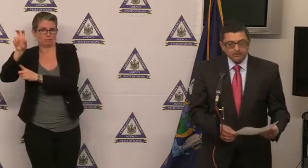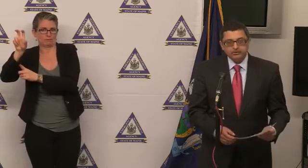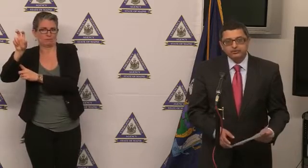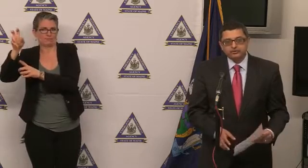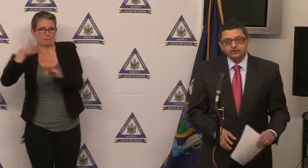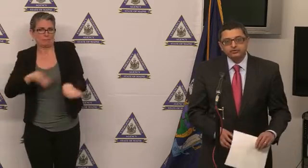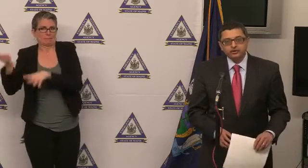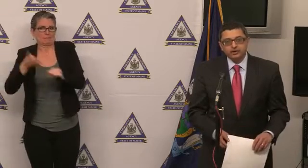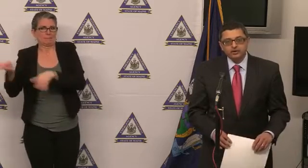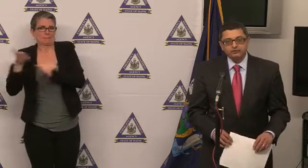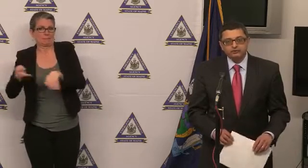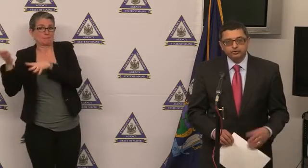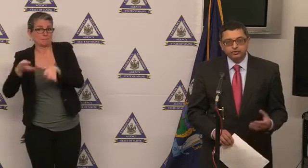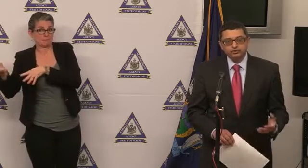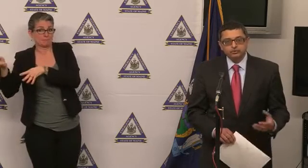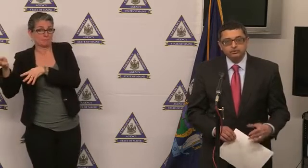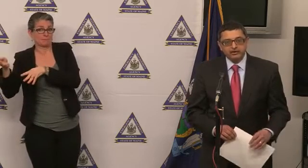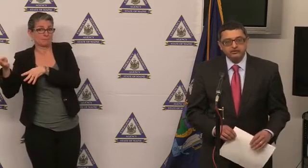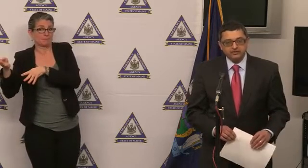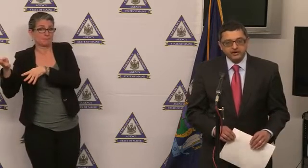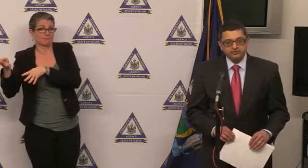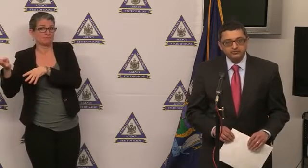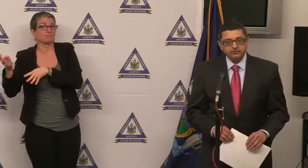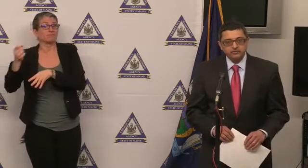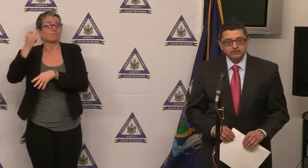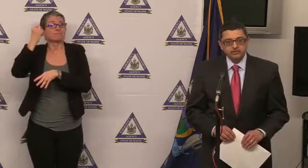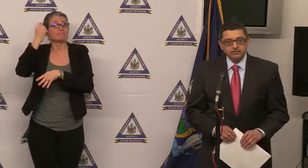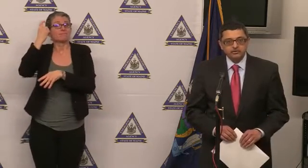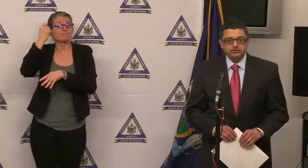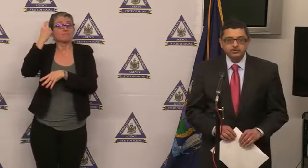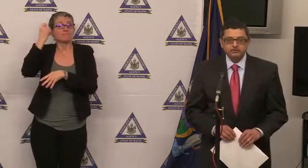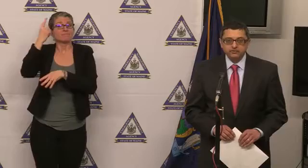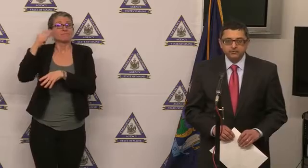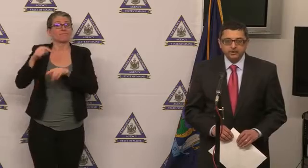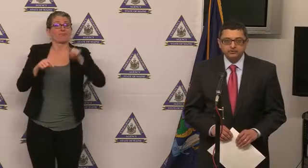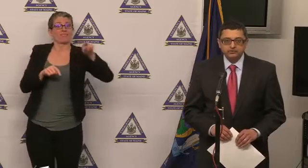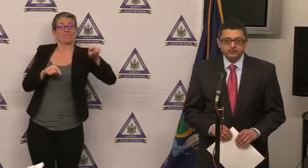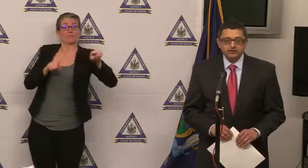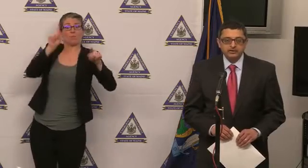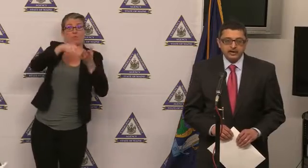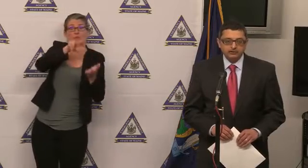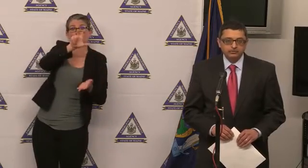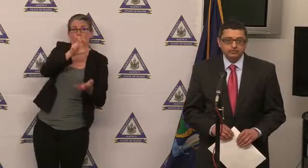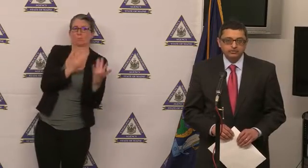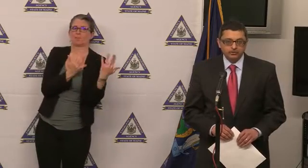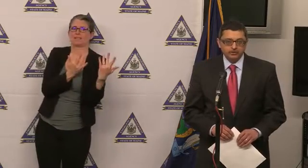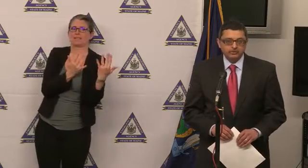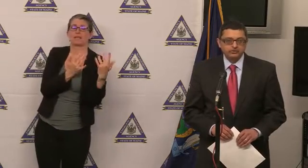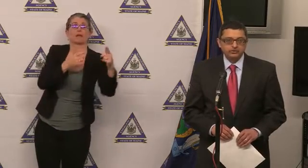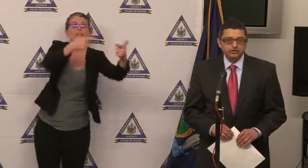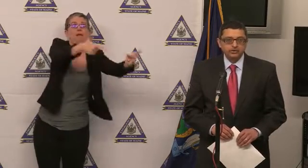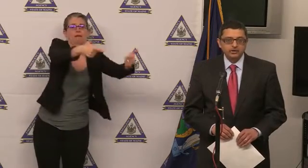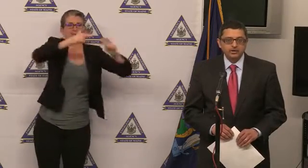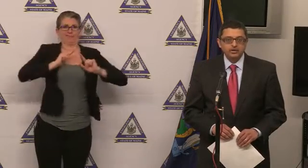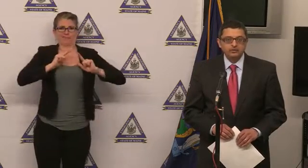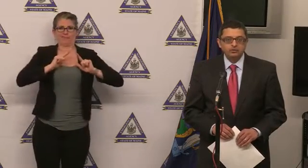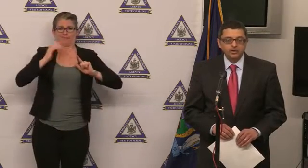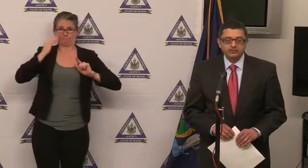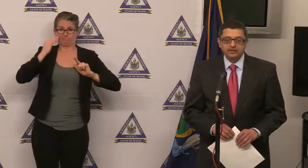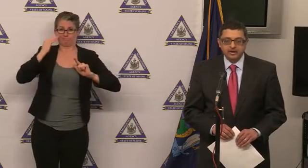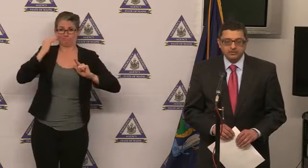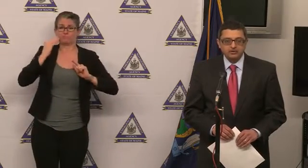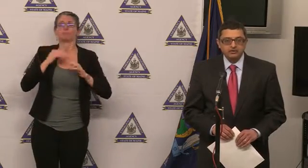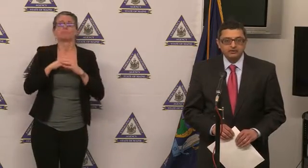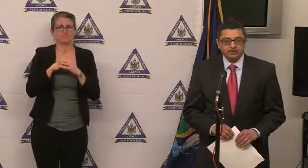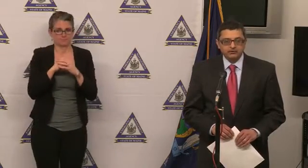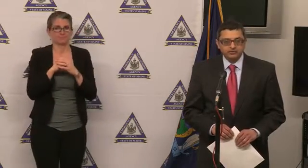The number is a function of two interrelated factors, the chief of which is a national shortage in one of